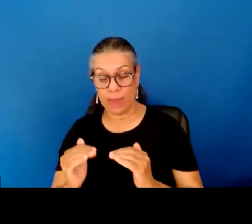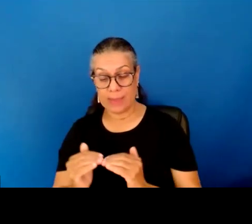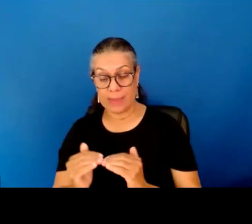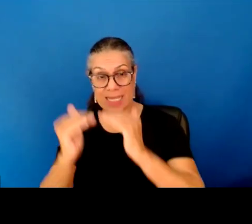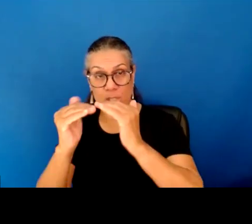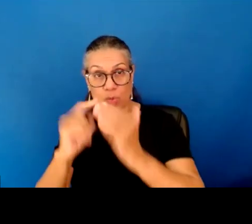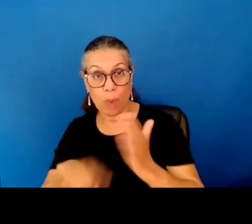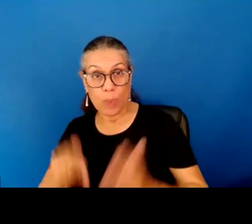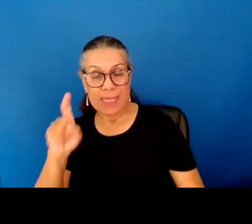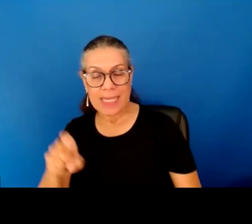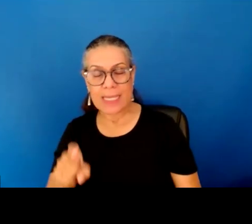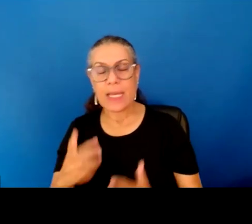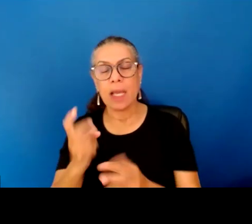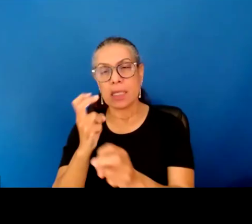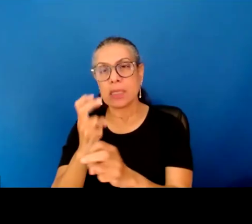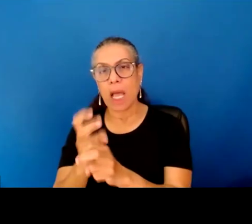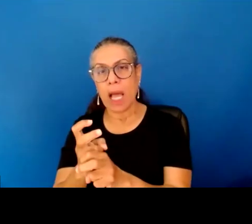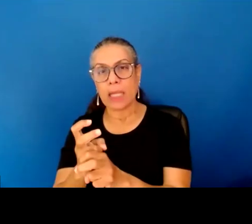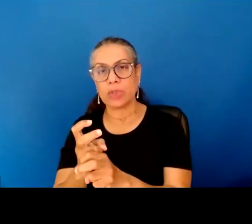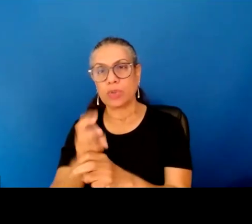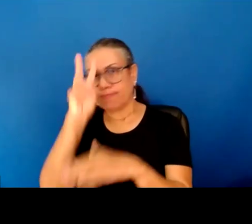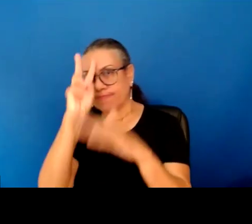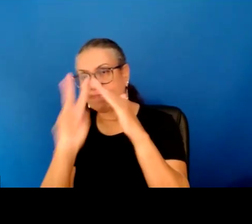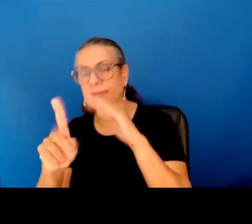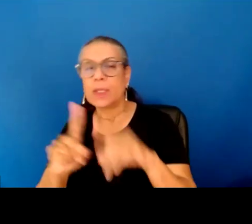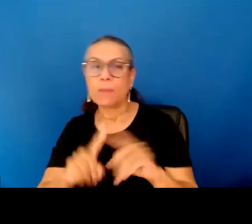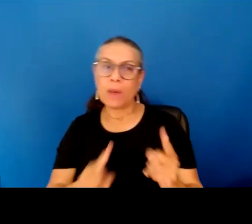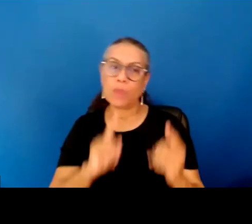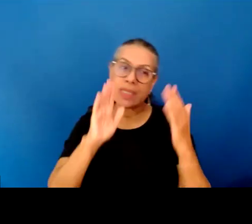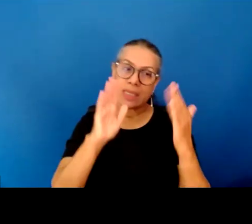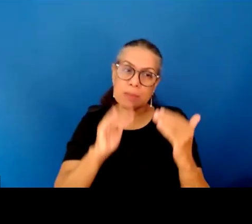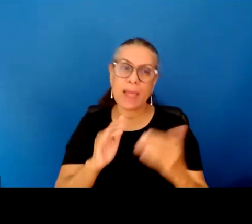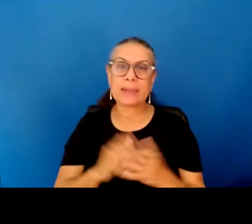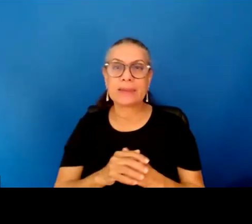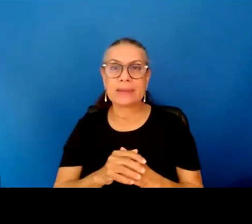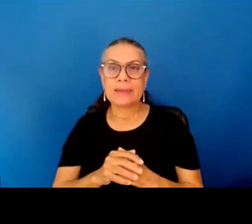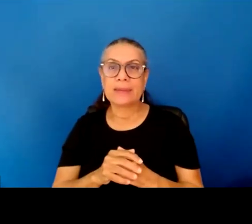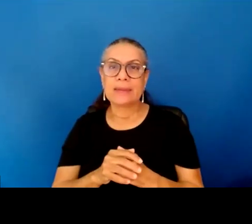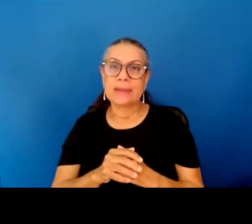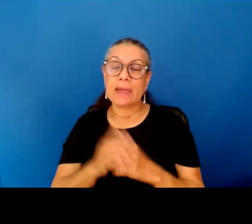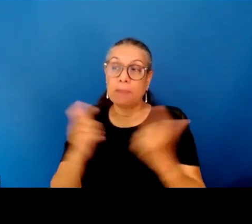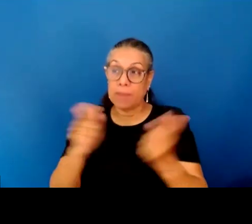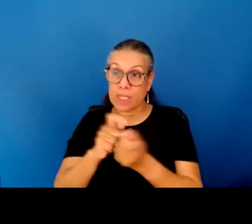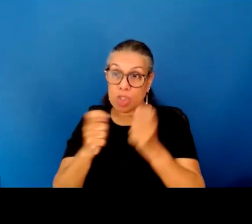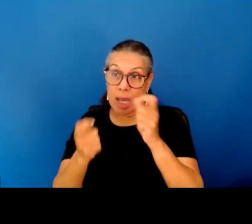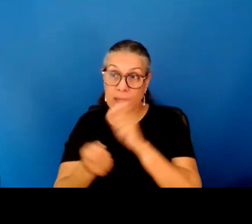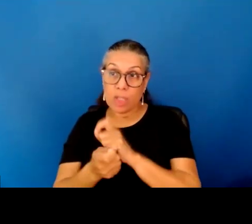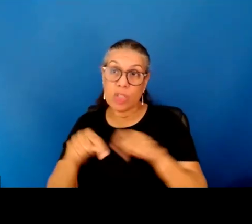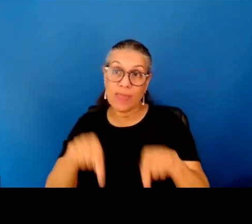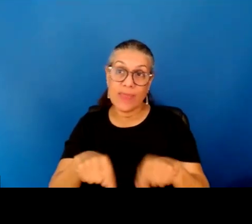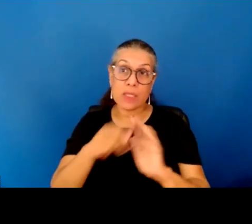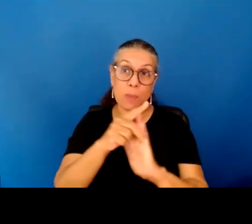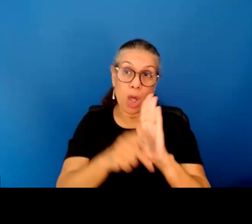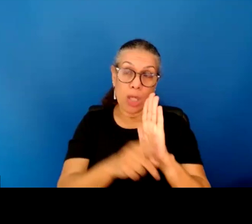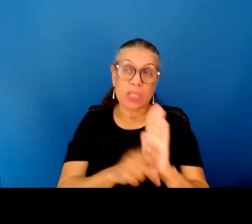be. But we do anticipate that that kind of major change to a component of the policy